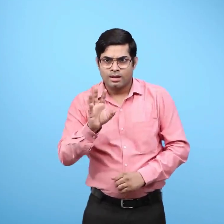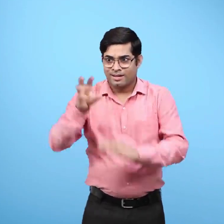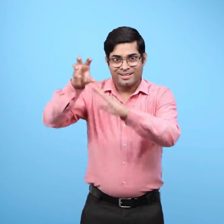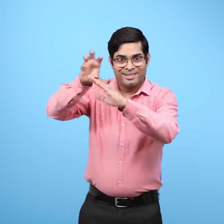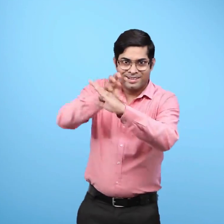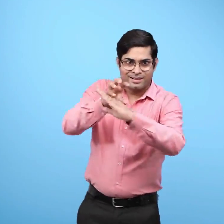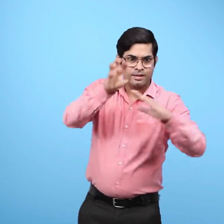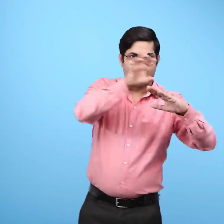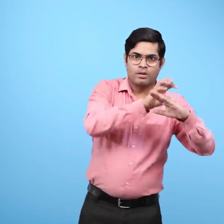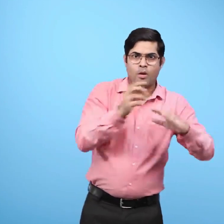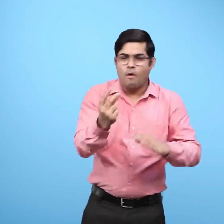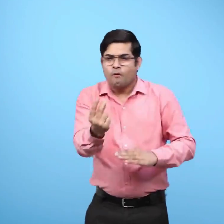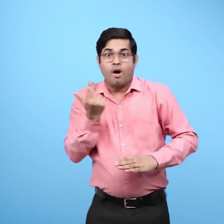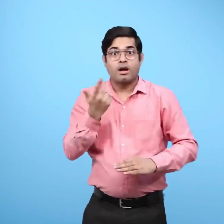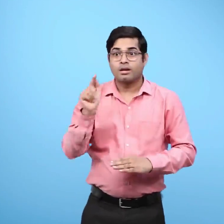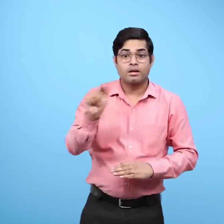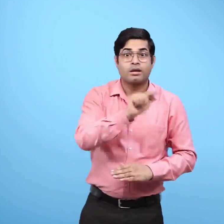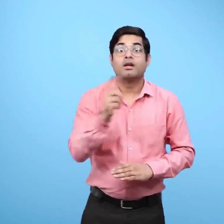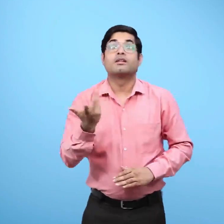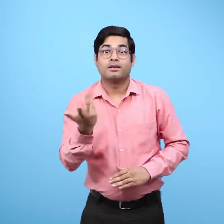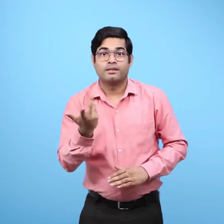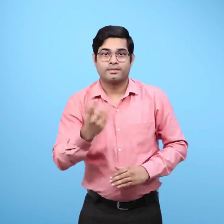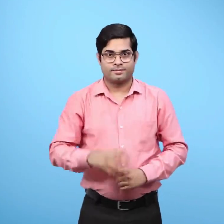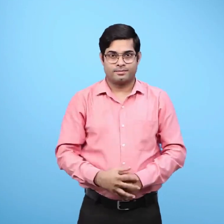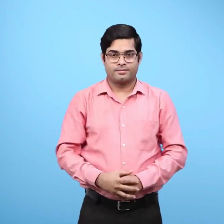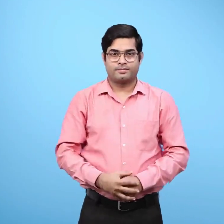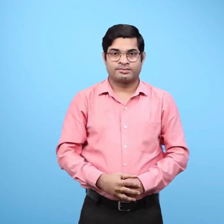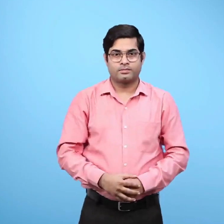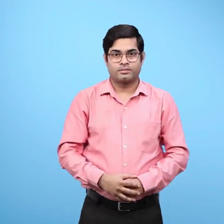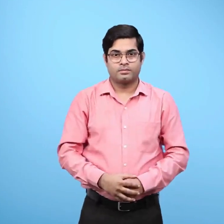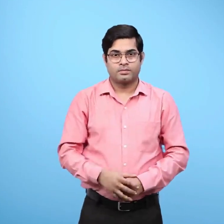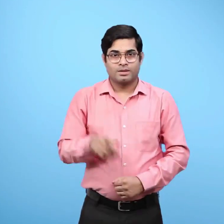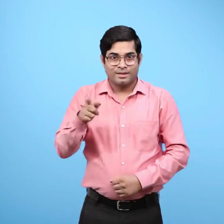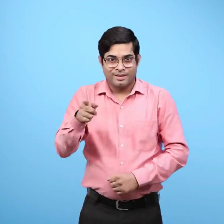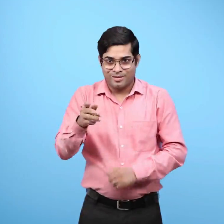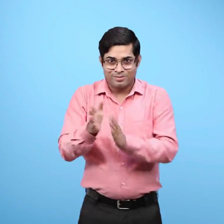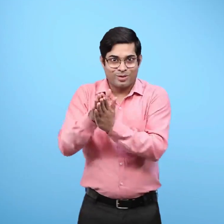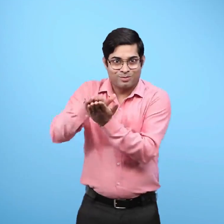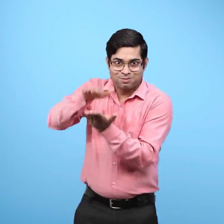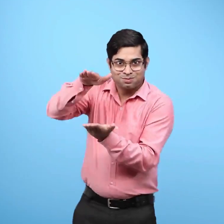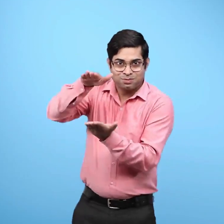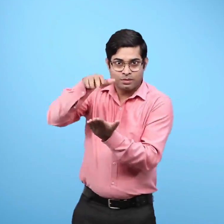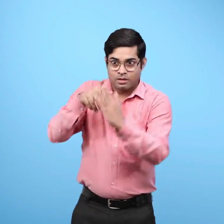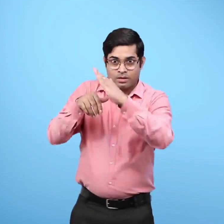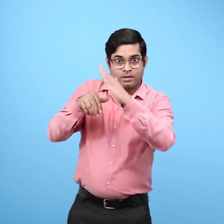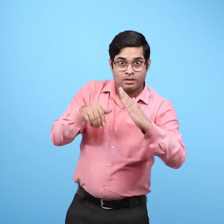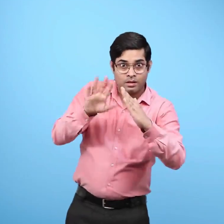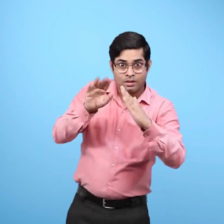From which slide does the ball roll down faster? Which side has the smaller